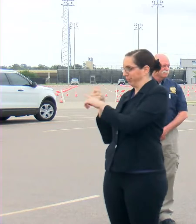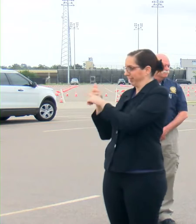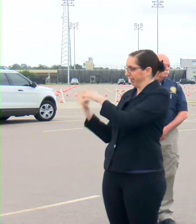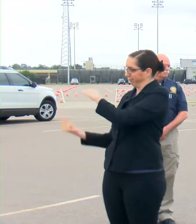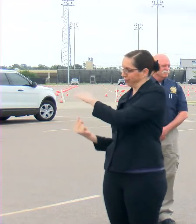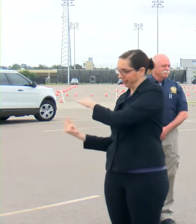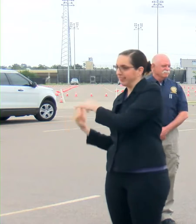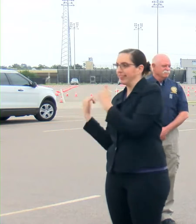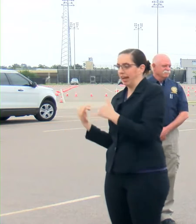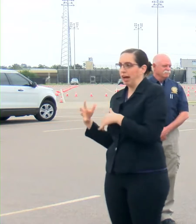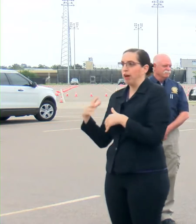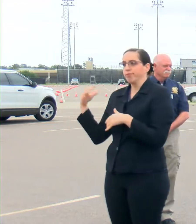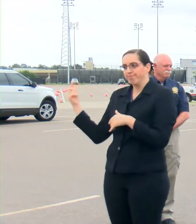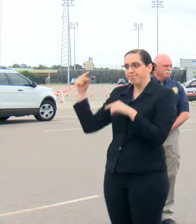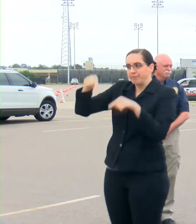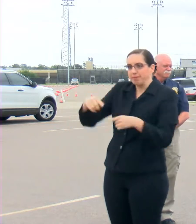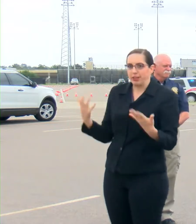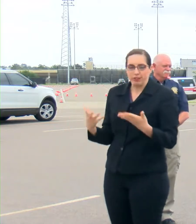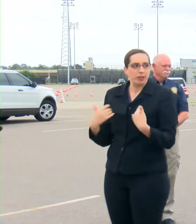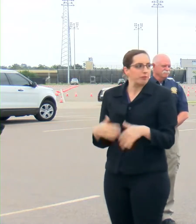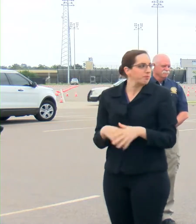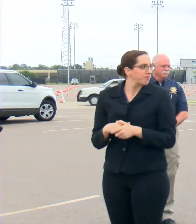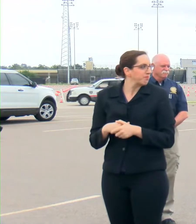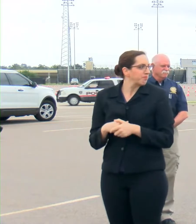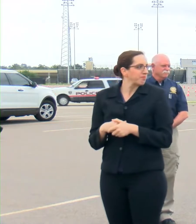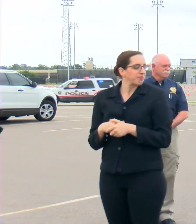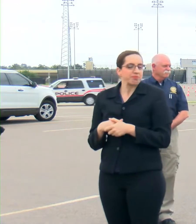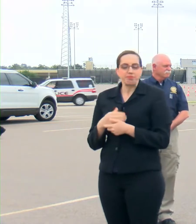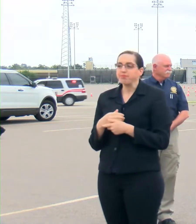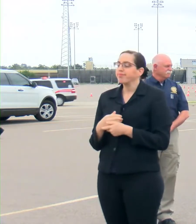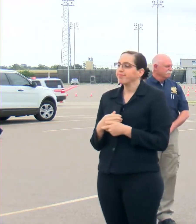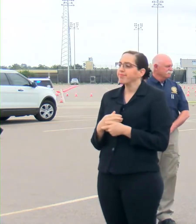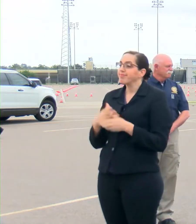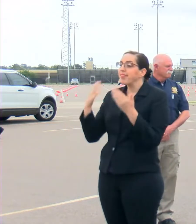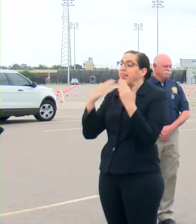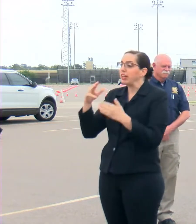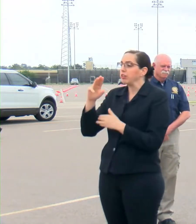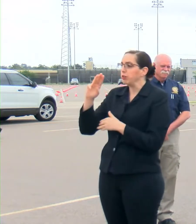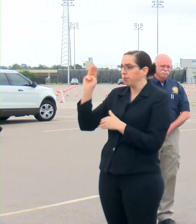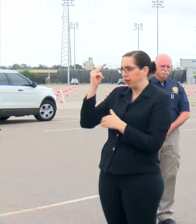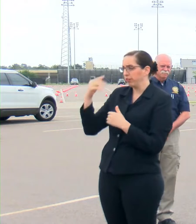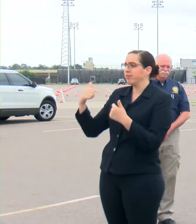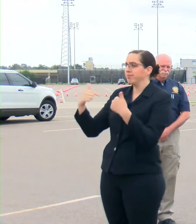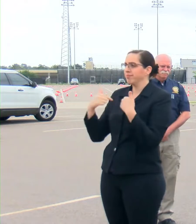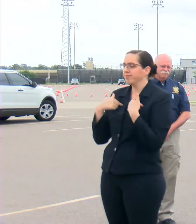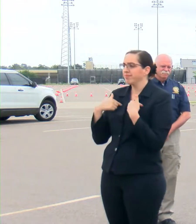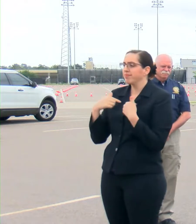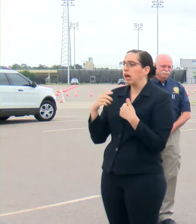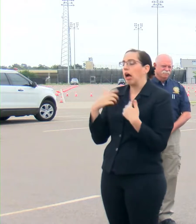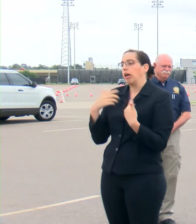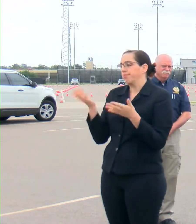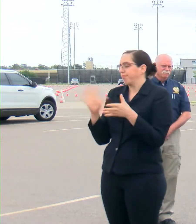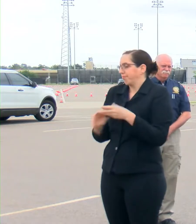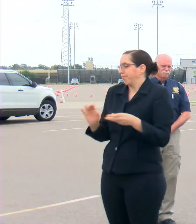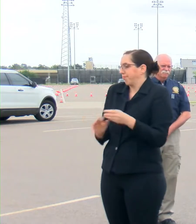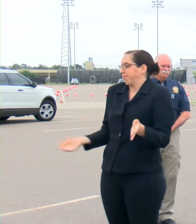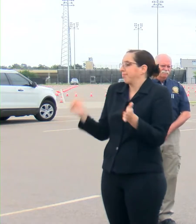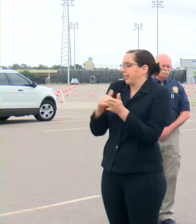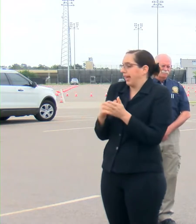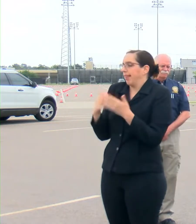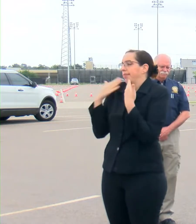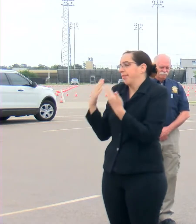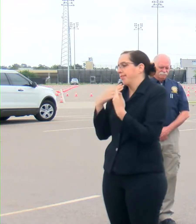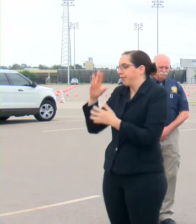here. Councilmember Kamen, why don't you just say a few words? Thank you, Mayor, and I echo everyone's appreciation for our